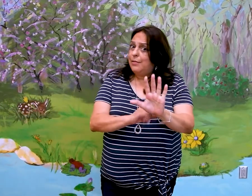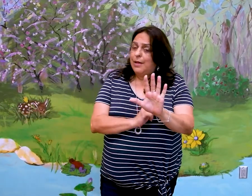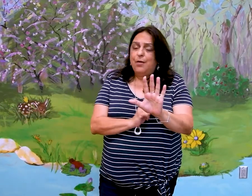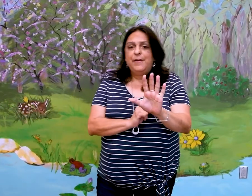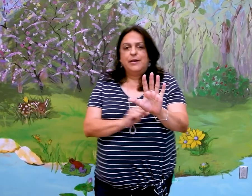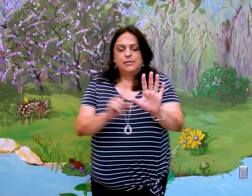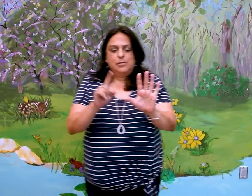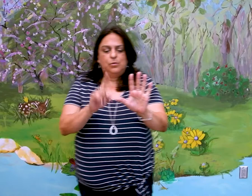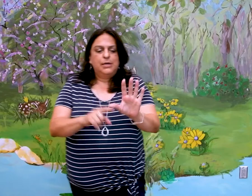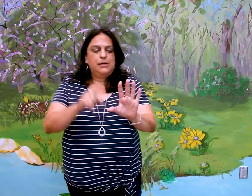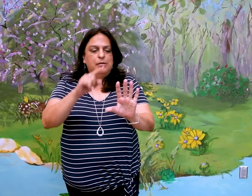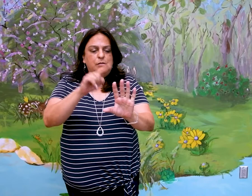our fingers.